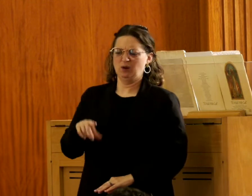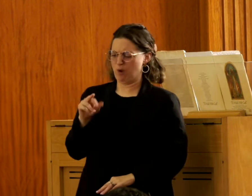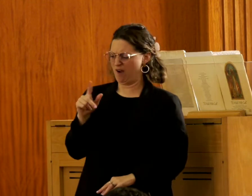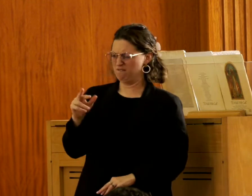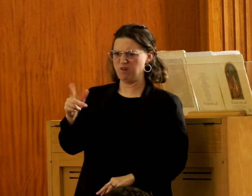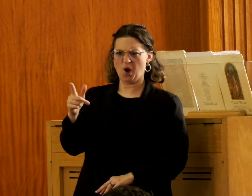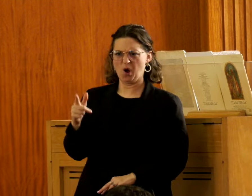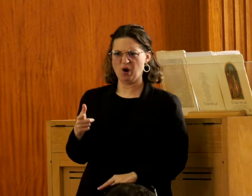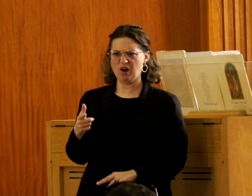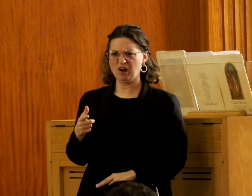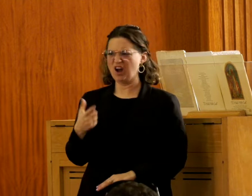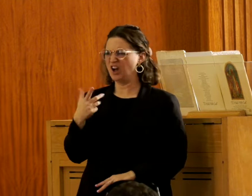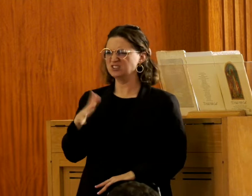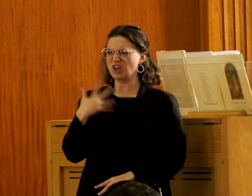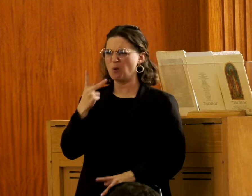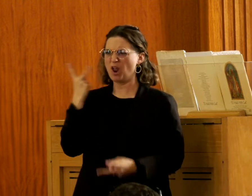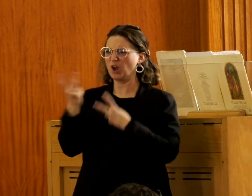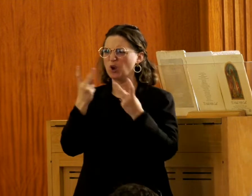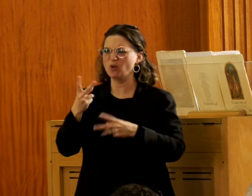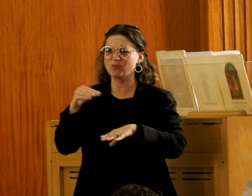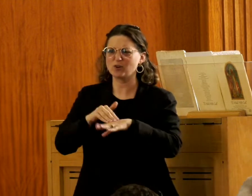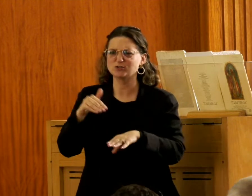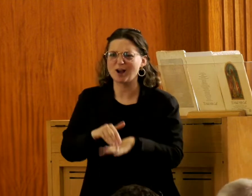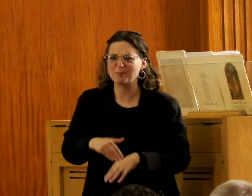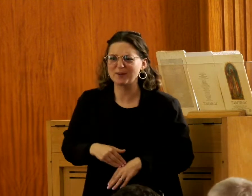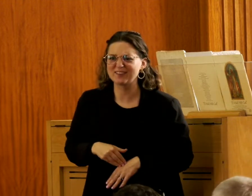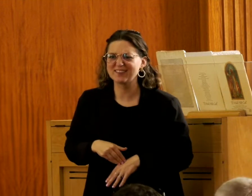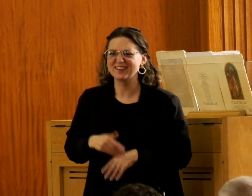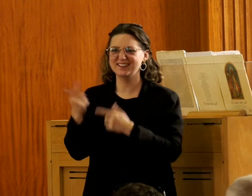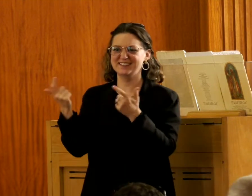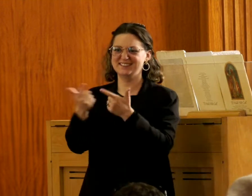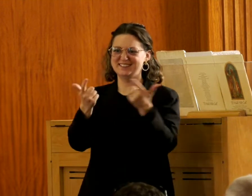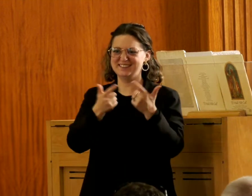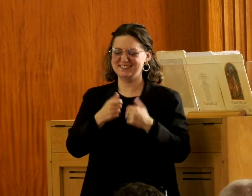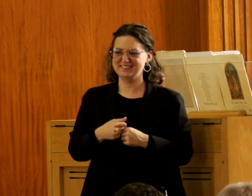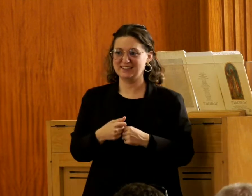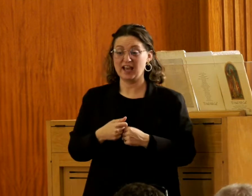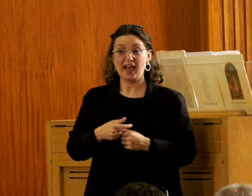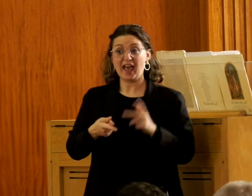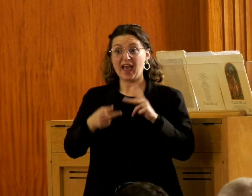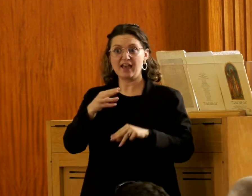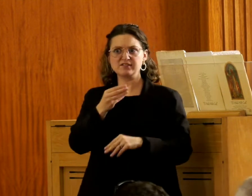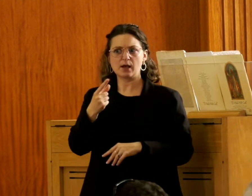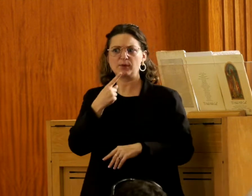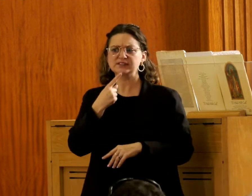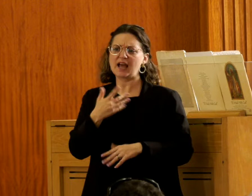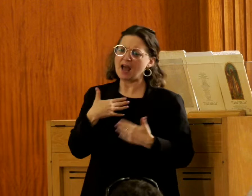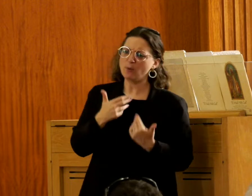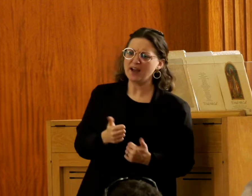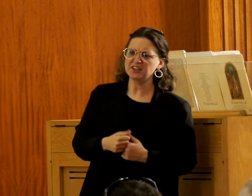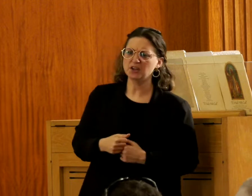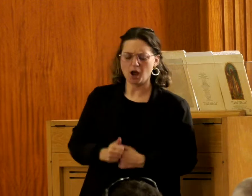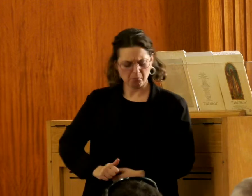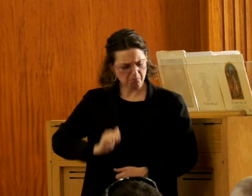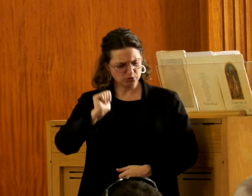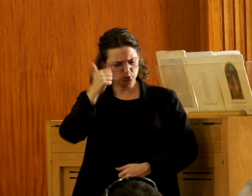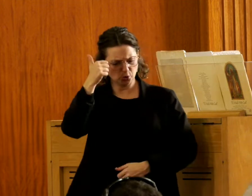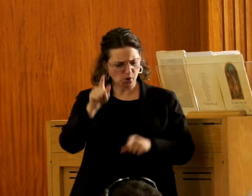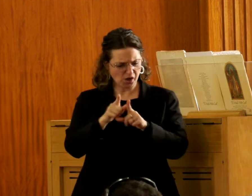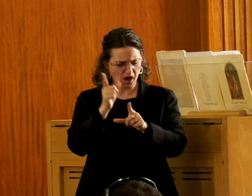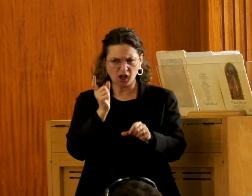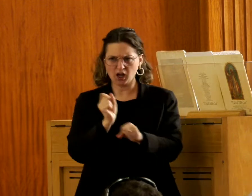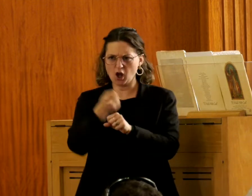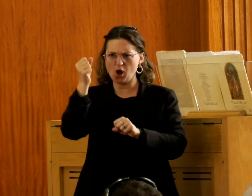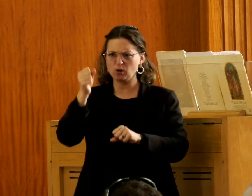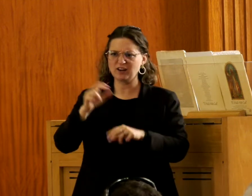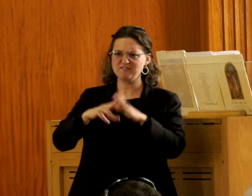say, "Why go looking for trouble?" When asked how she was feeling, she would always say, "I'm as good as gold, I'm as fit